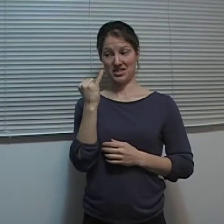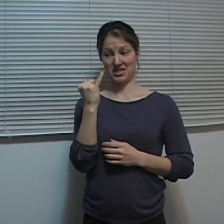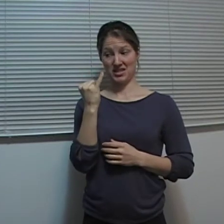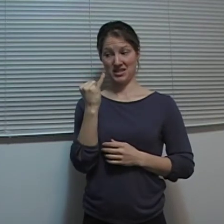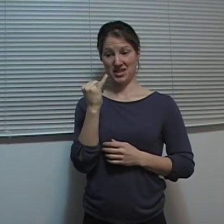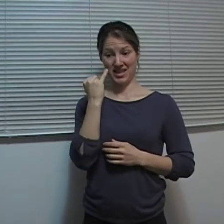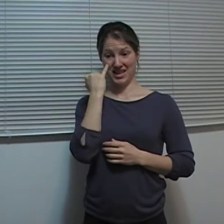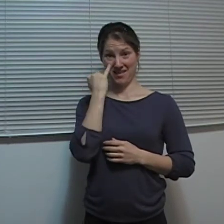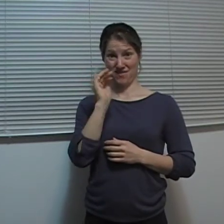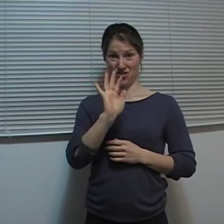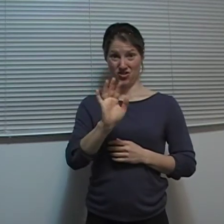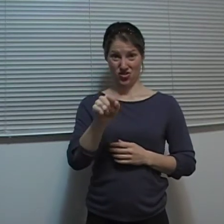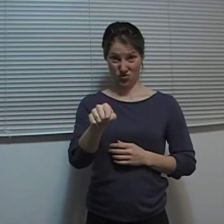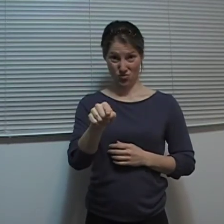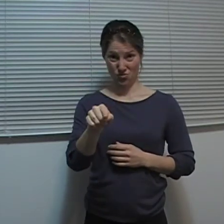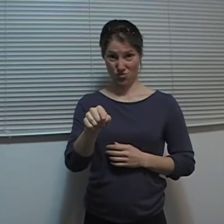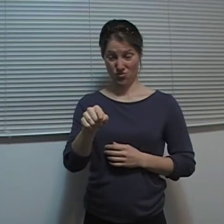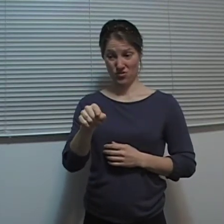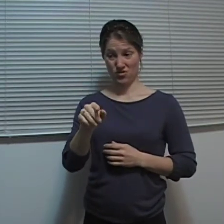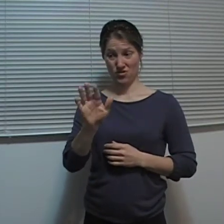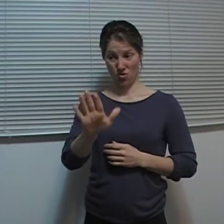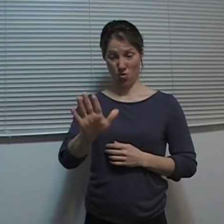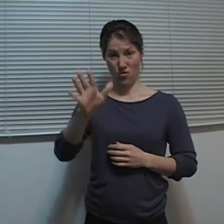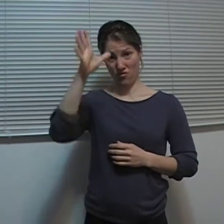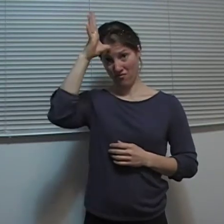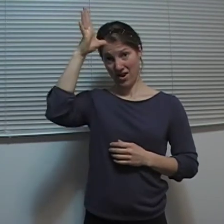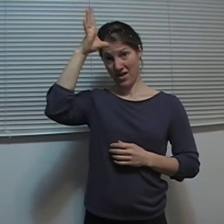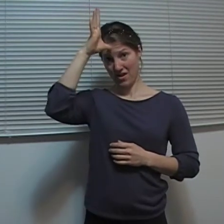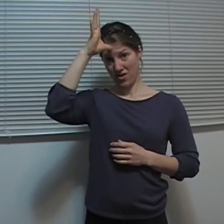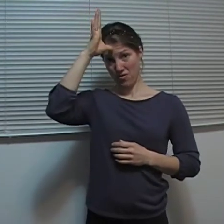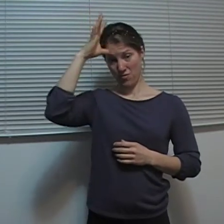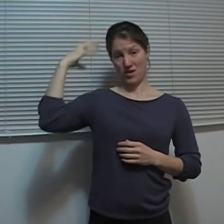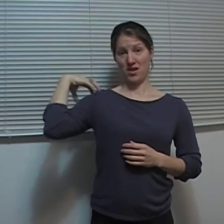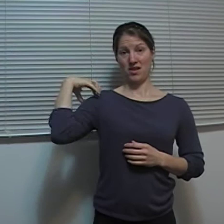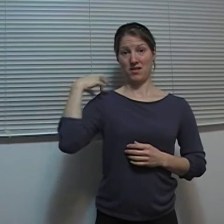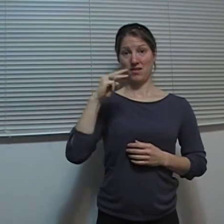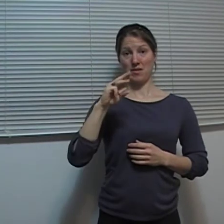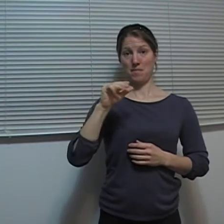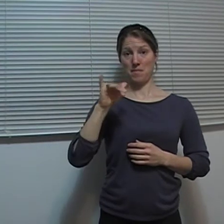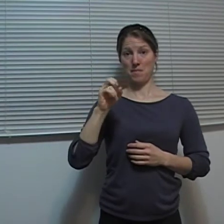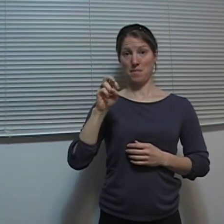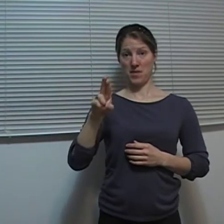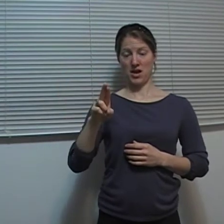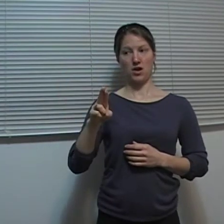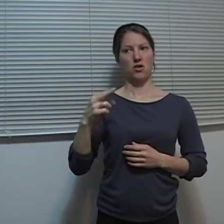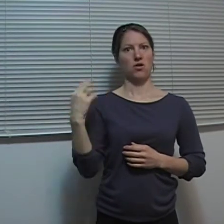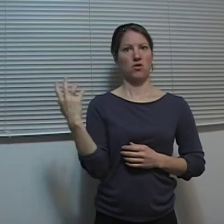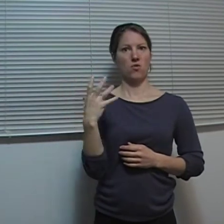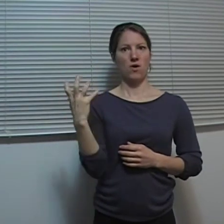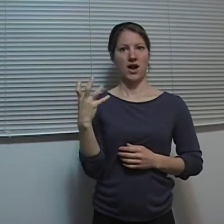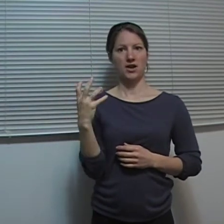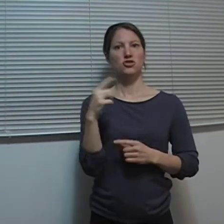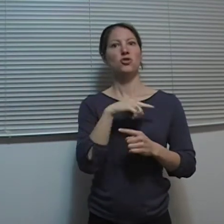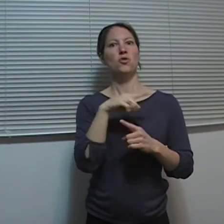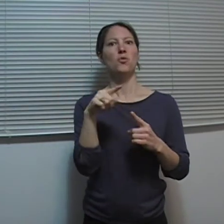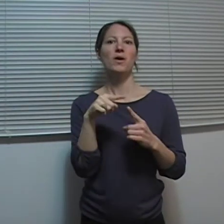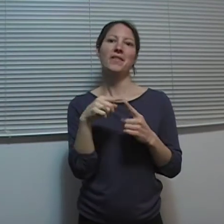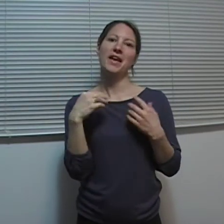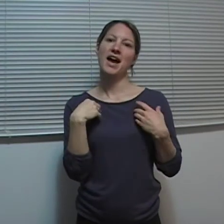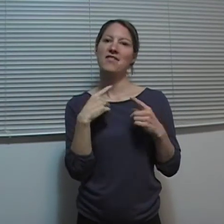When Commedia dell'arte troops came through, these were touring troops from Italy, and they were fabulous mime troops, and they had wonderful